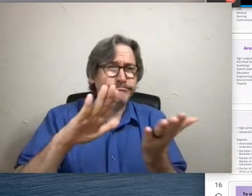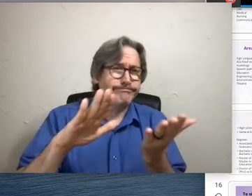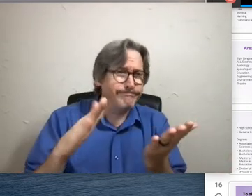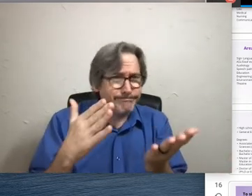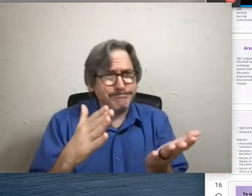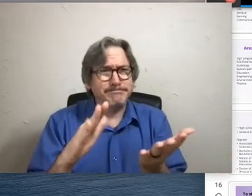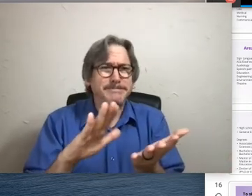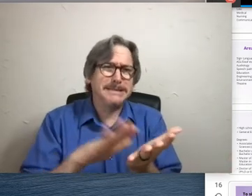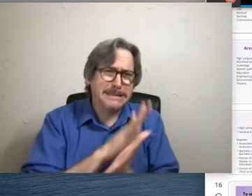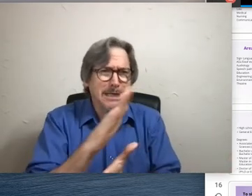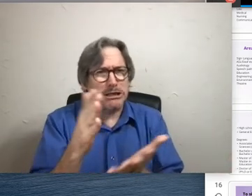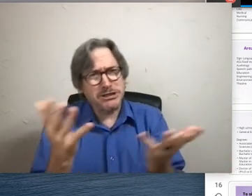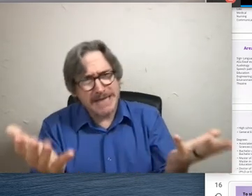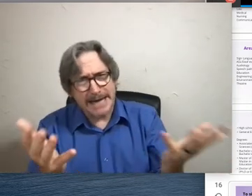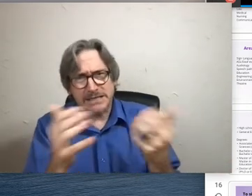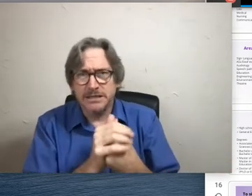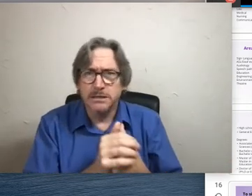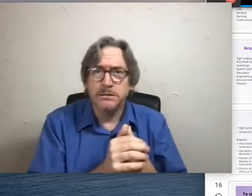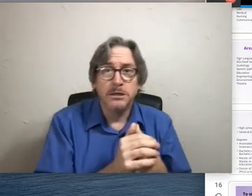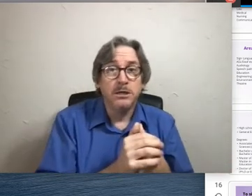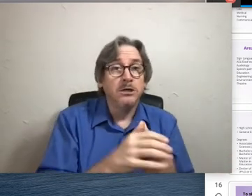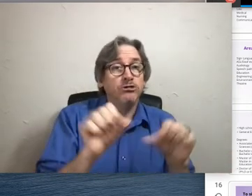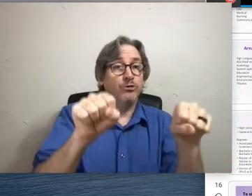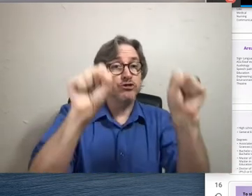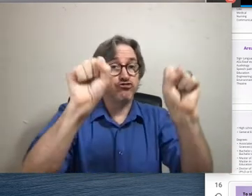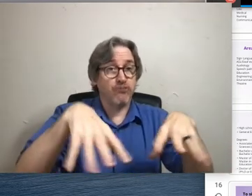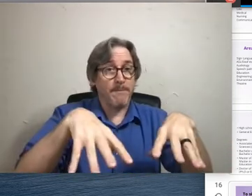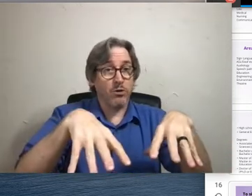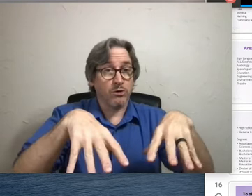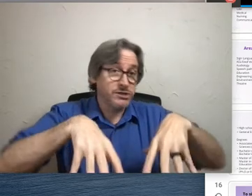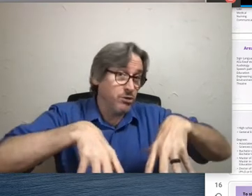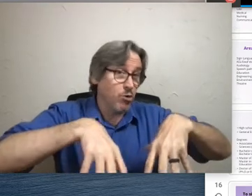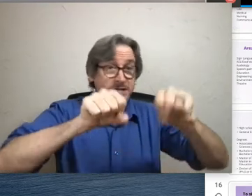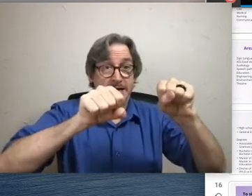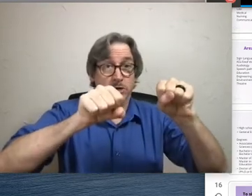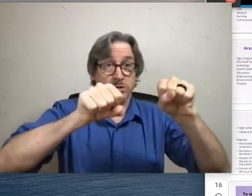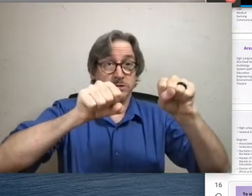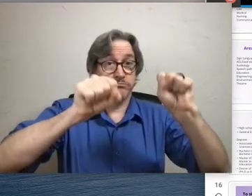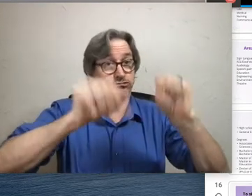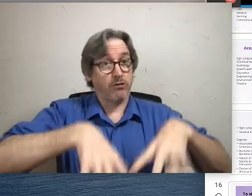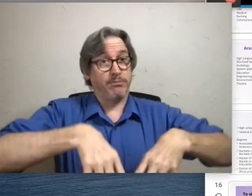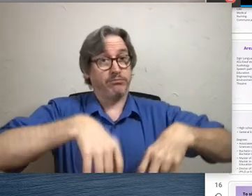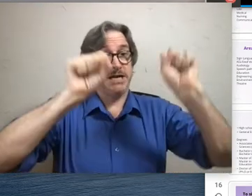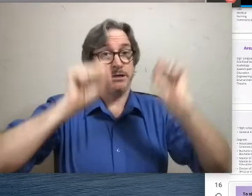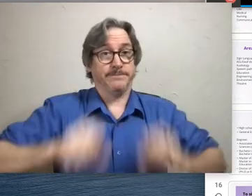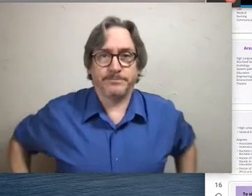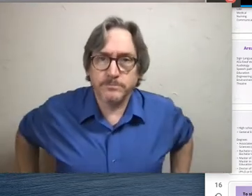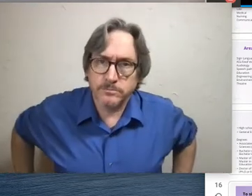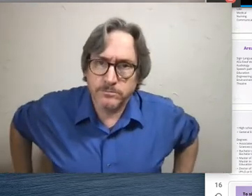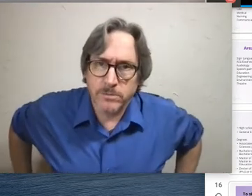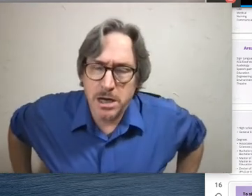So, college status. You can drop a course or take a course. Drop,